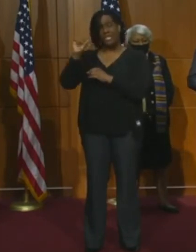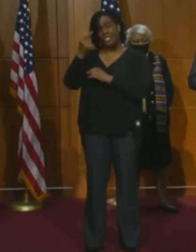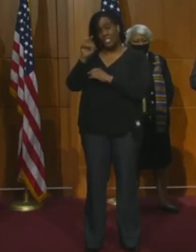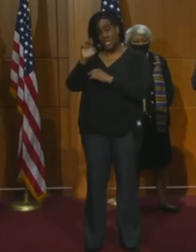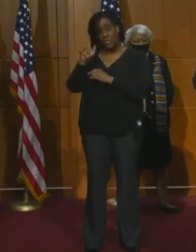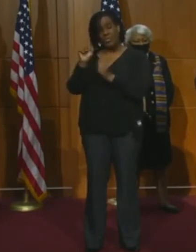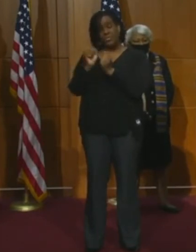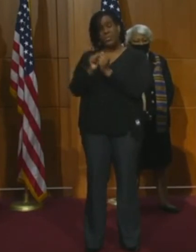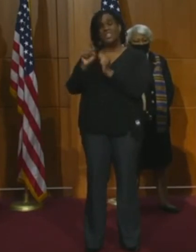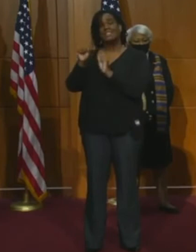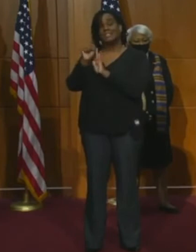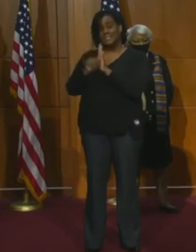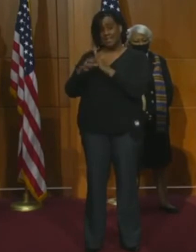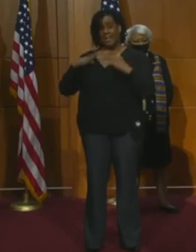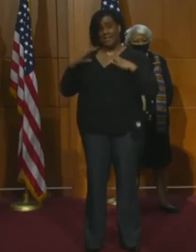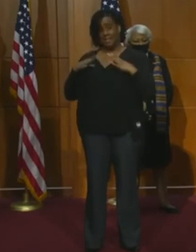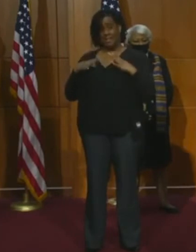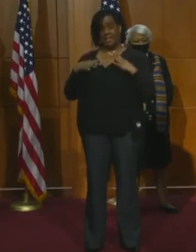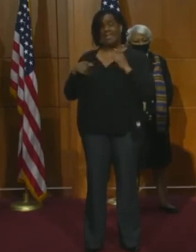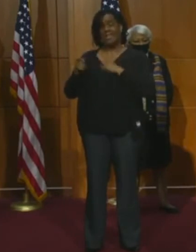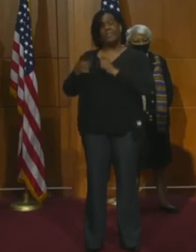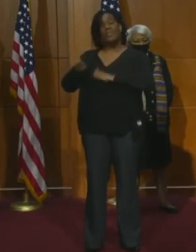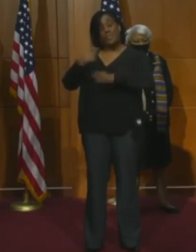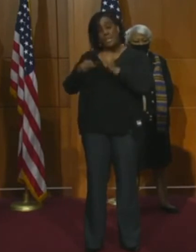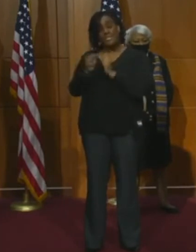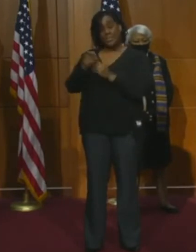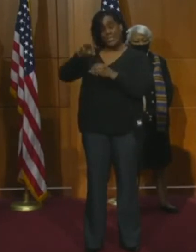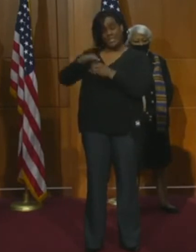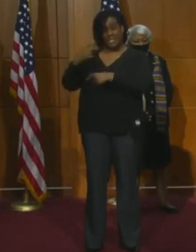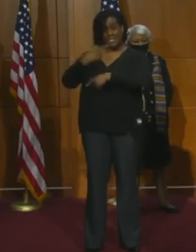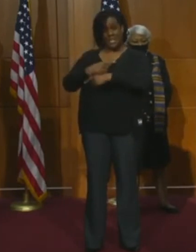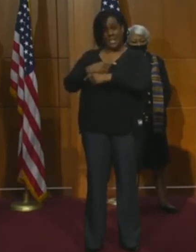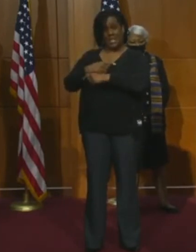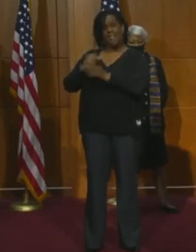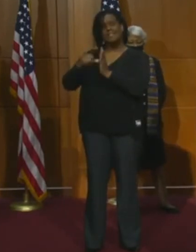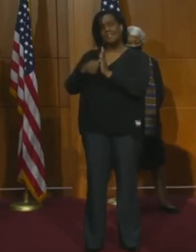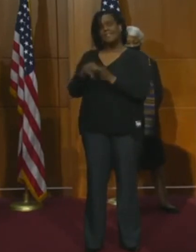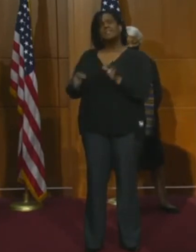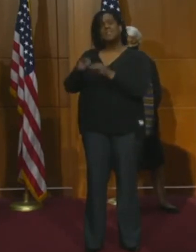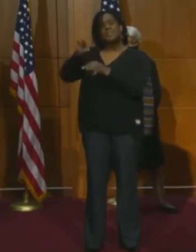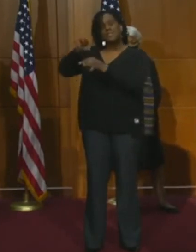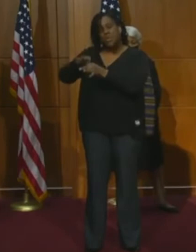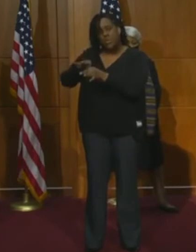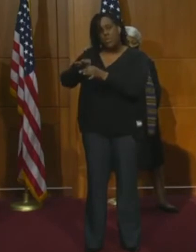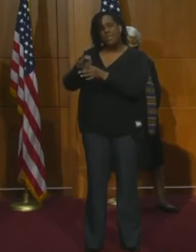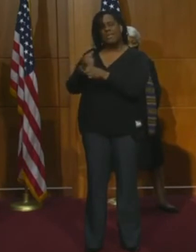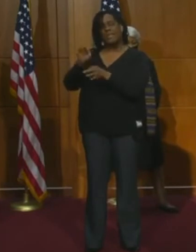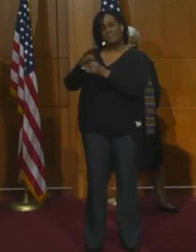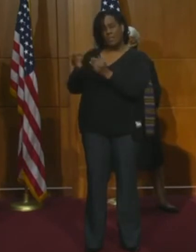with Election Day to emphasize the importance of voting and to make it easier for all Virginians.